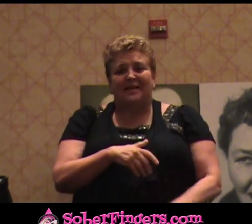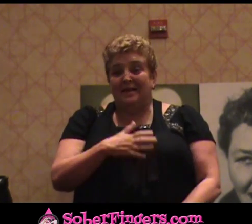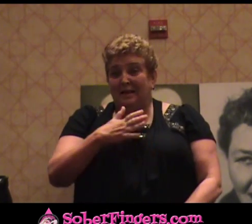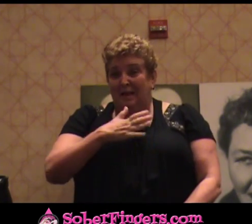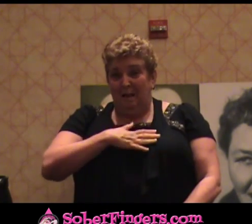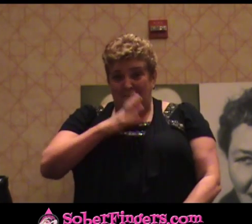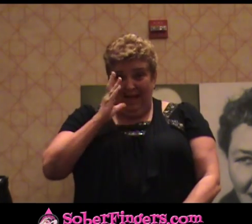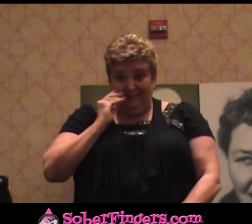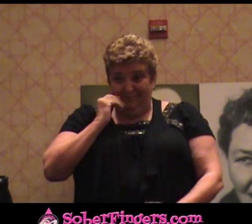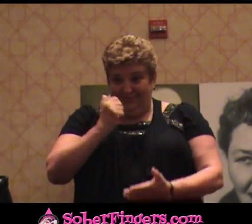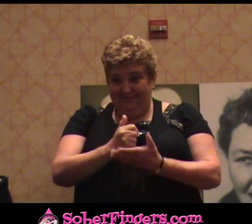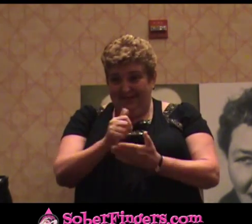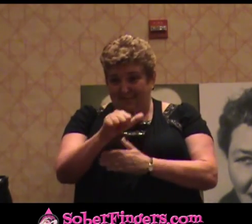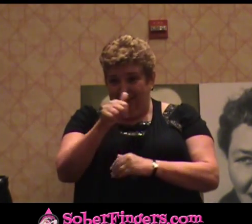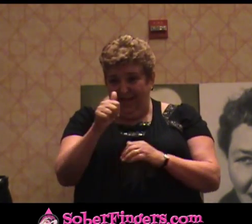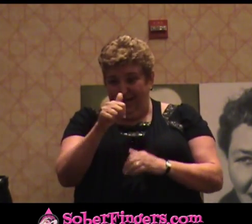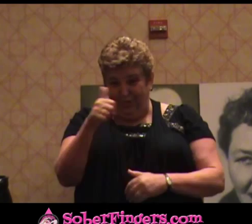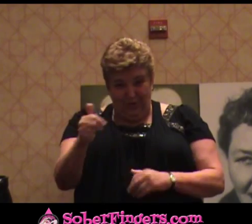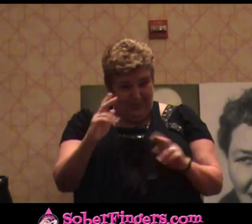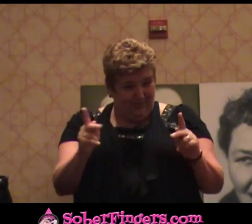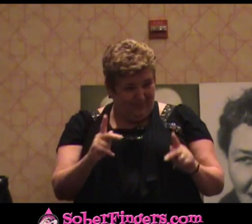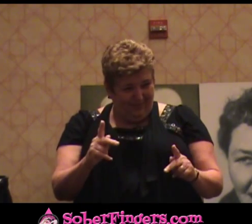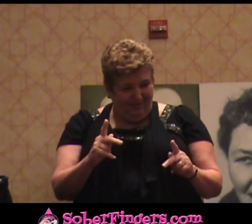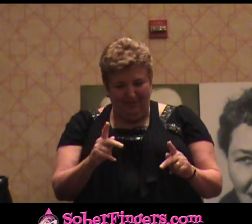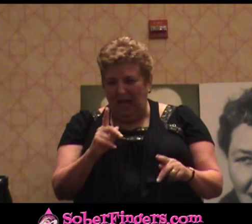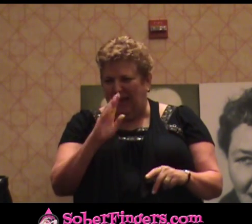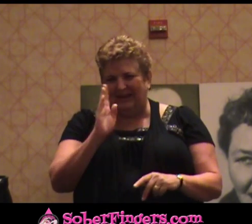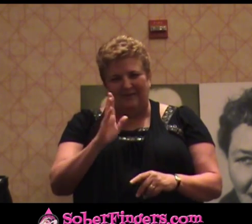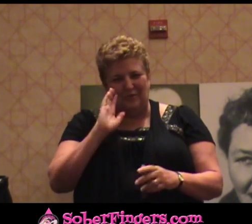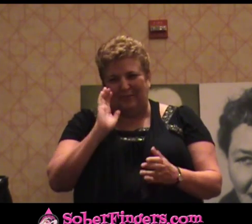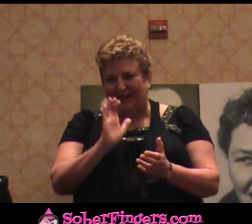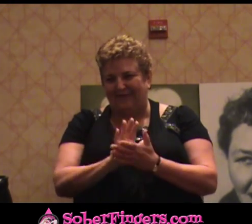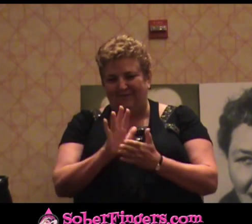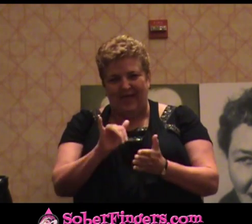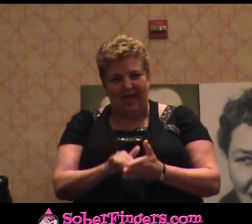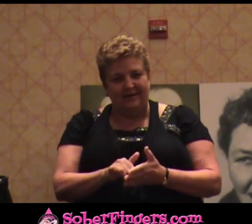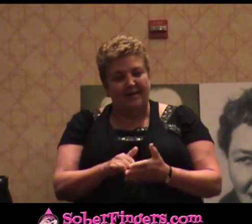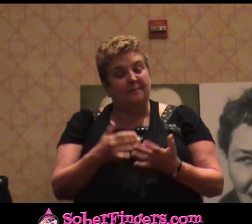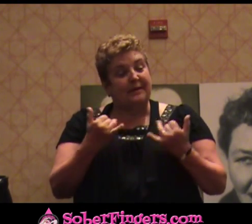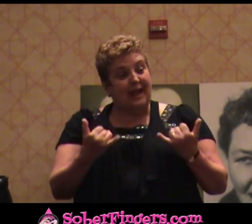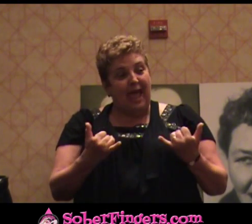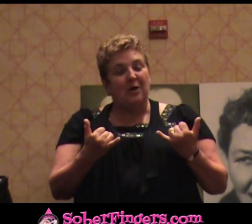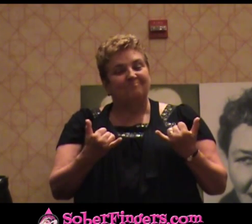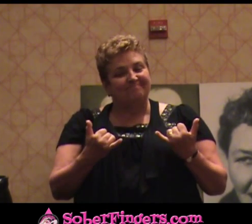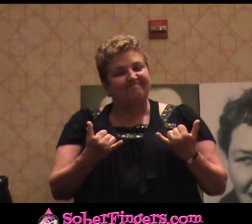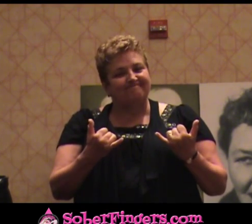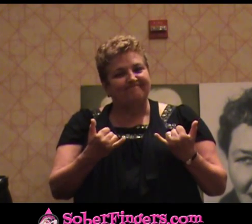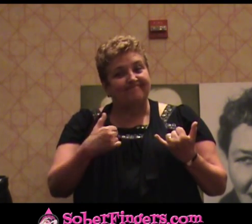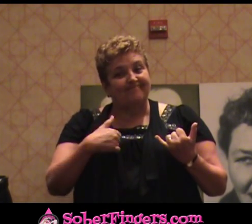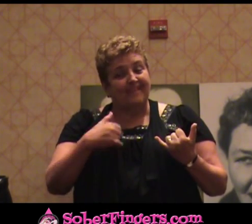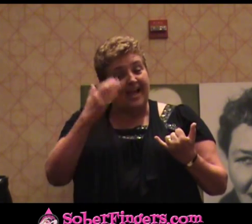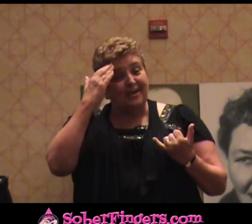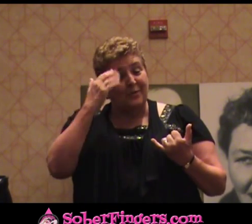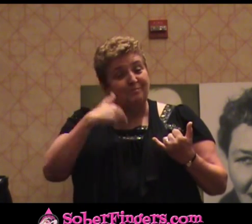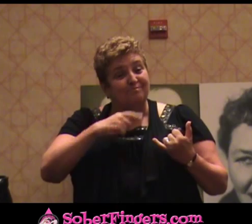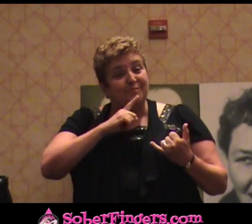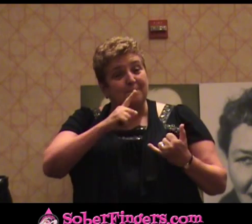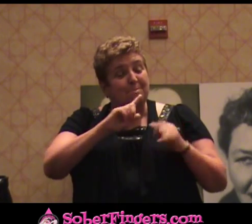benefit others. I truly believe that I'm a miracle, and I see so many miracles in the room. I am grateful to